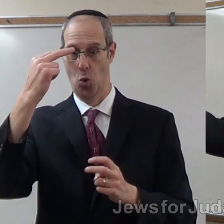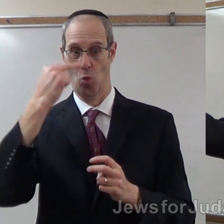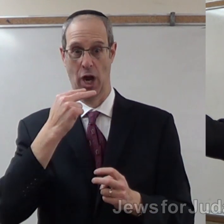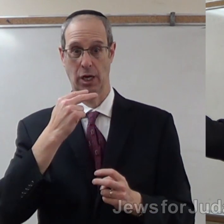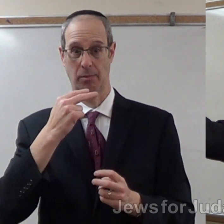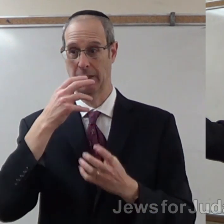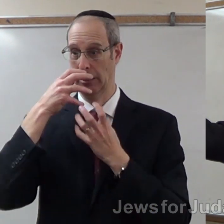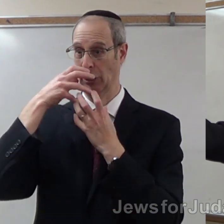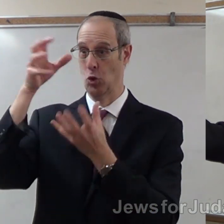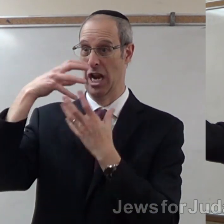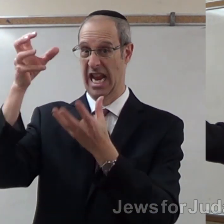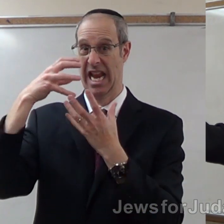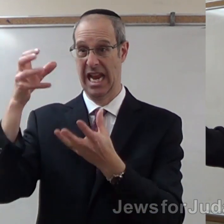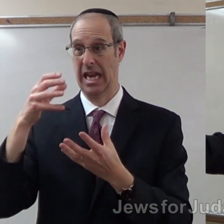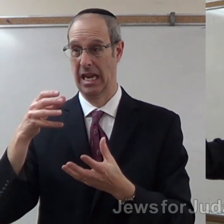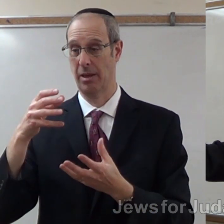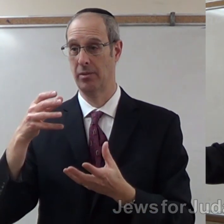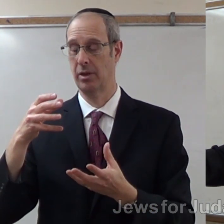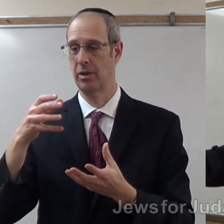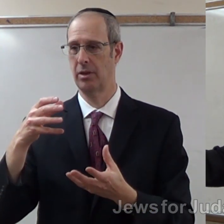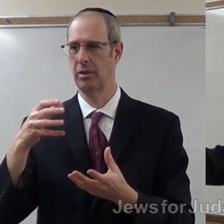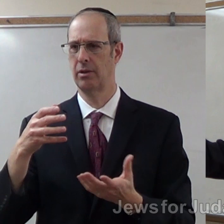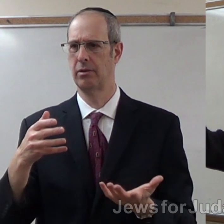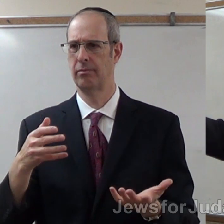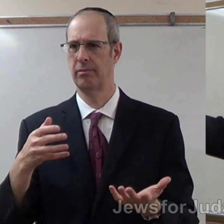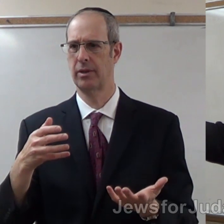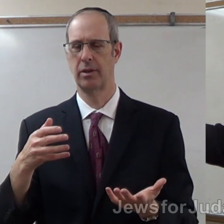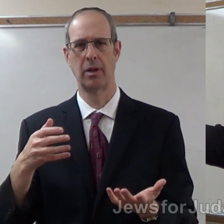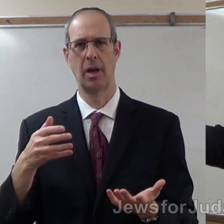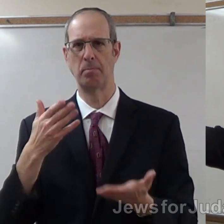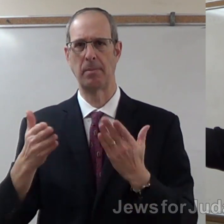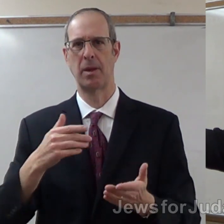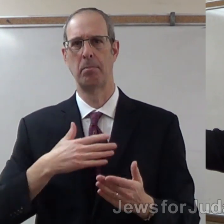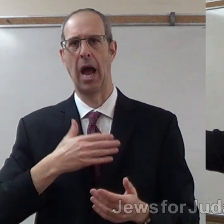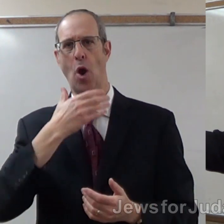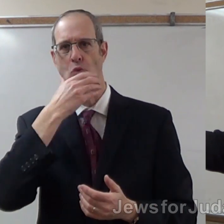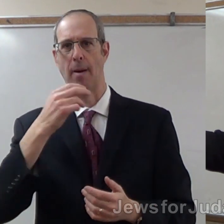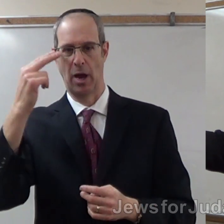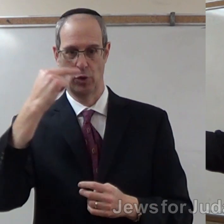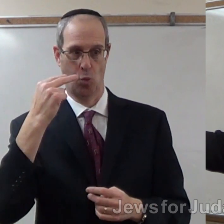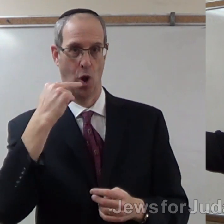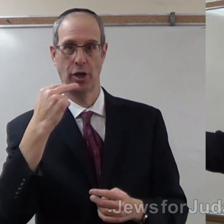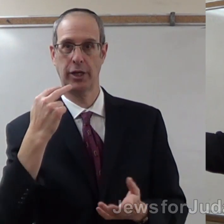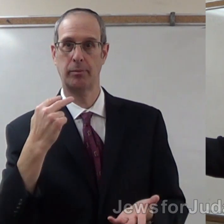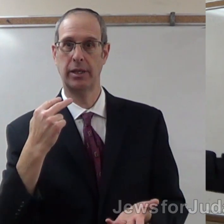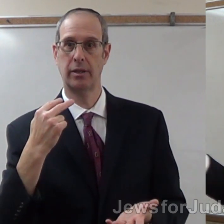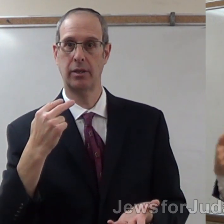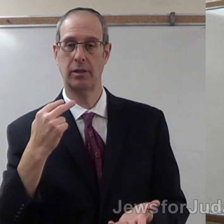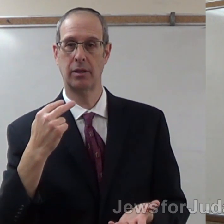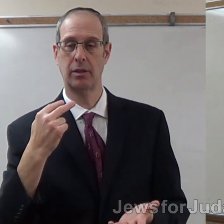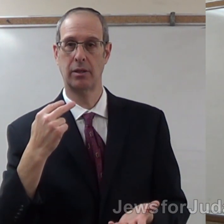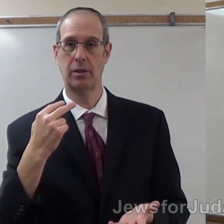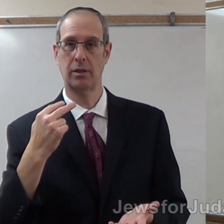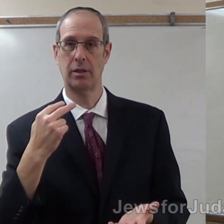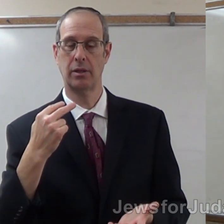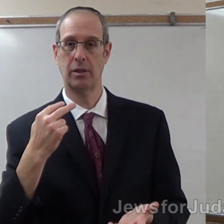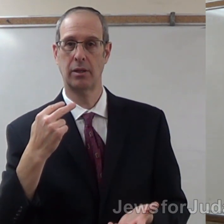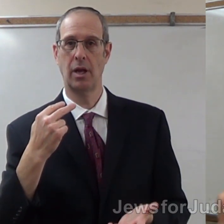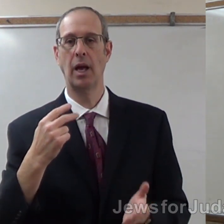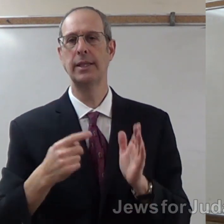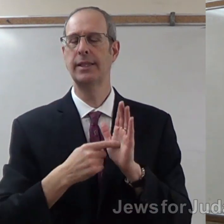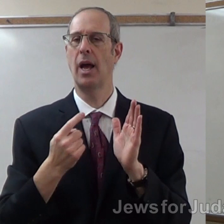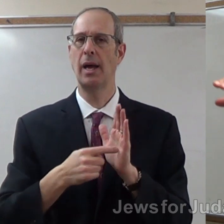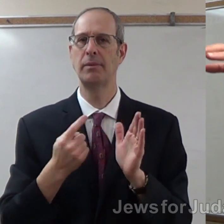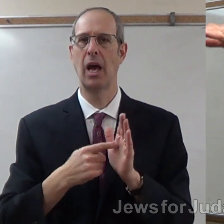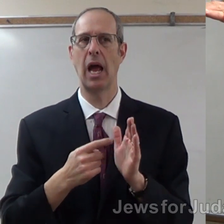top of my lungs? Would I do it if my Rebbe was watching me? There are certain things that